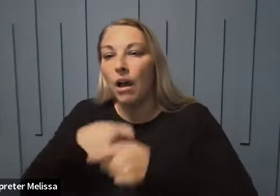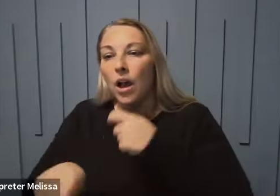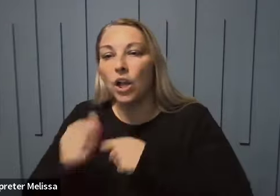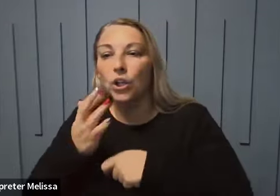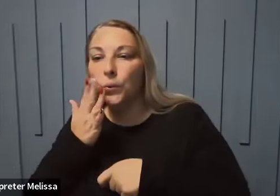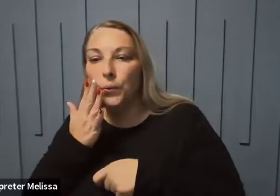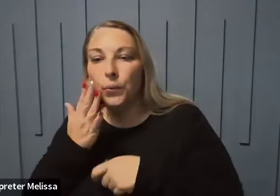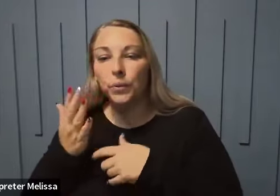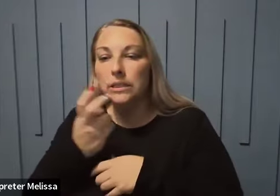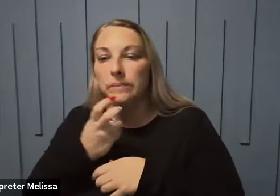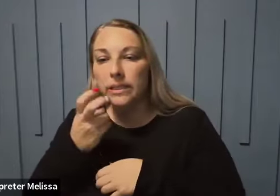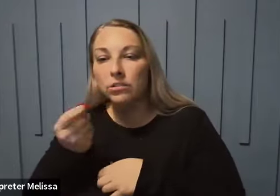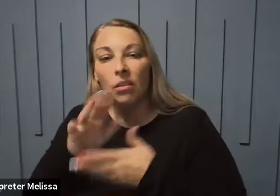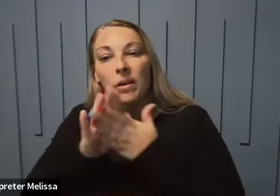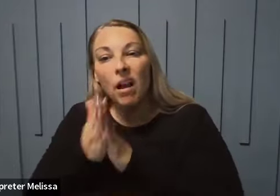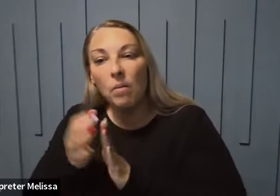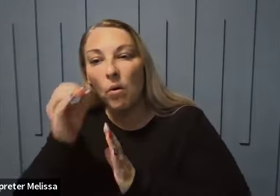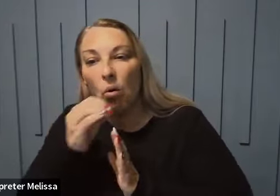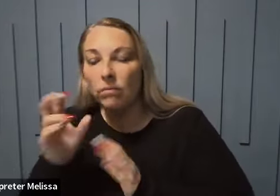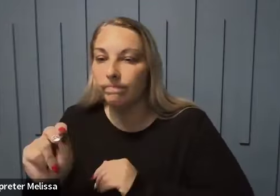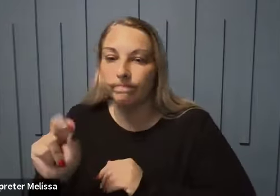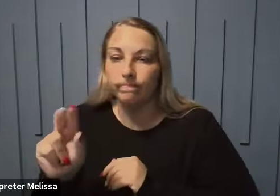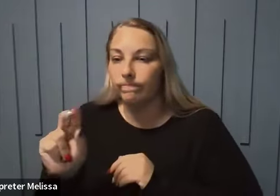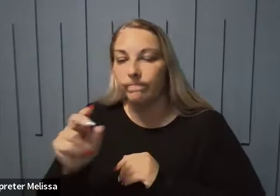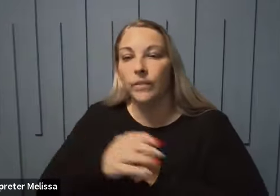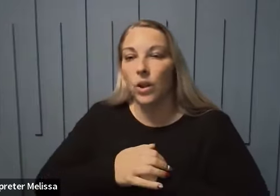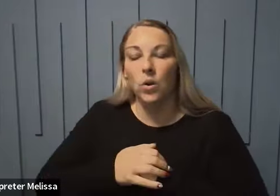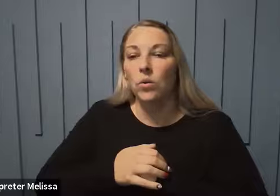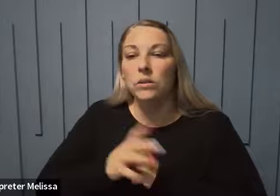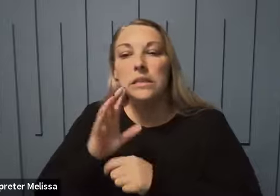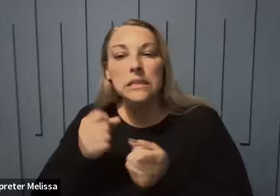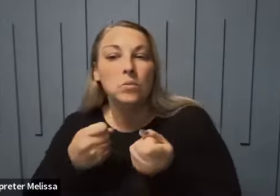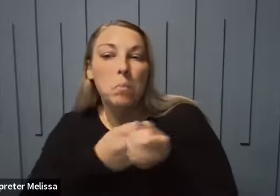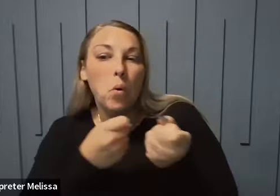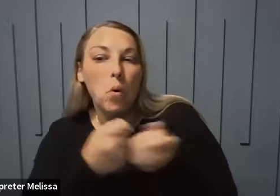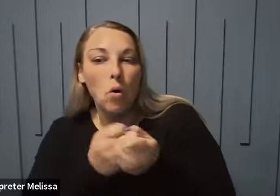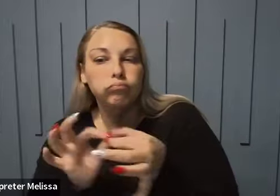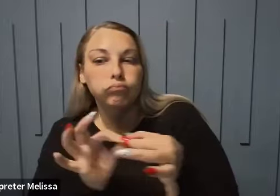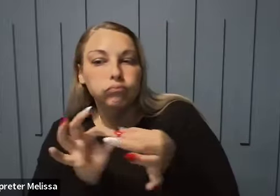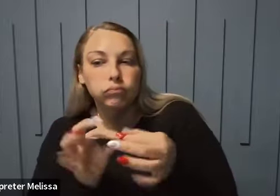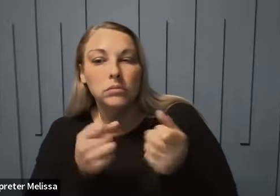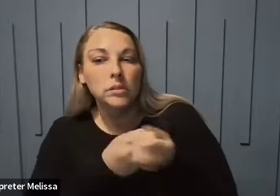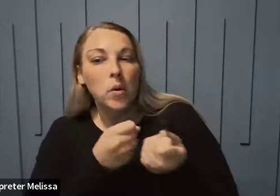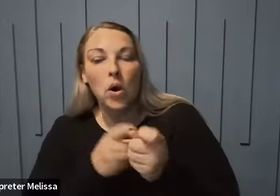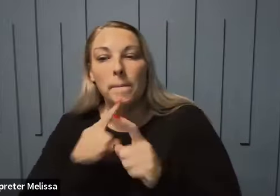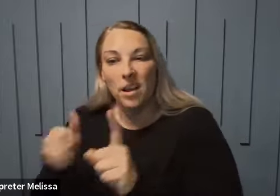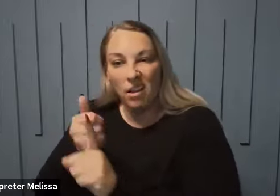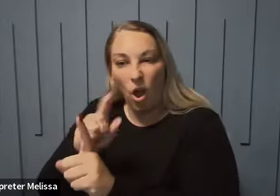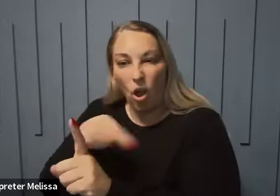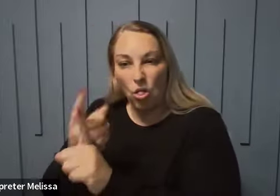itself. It's a reinforcement. It can be supportive, but it by itself will not develop oral skills in our